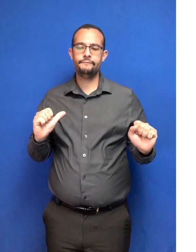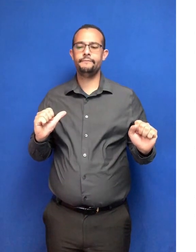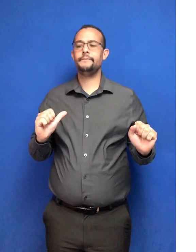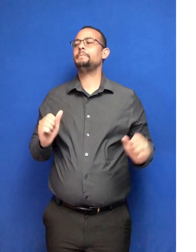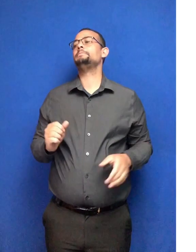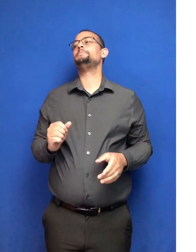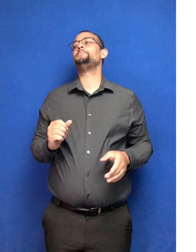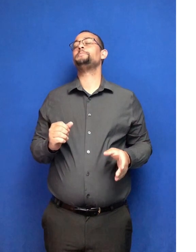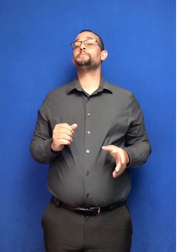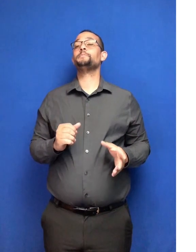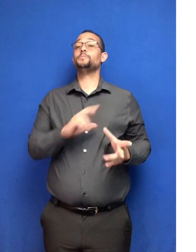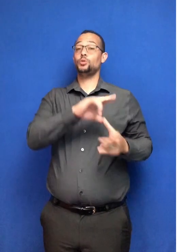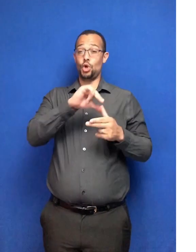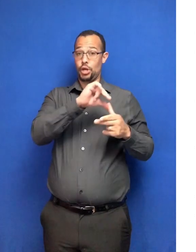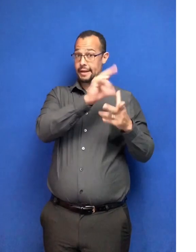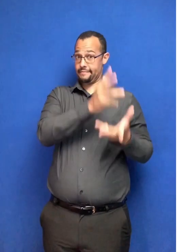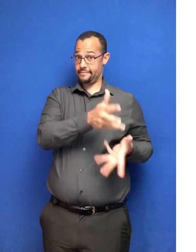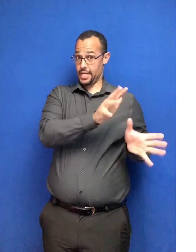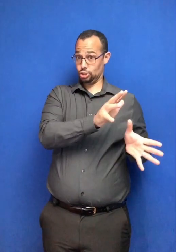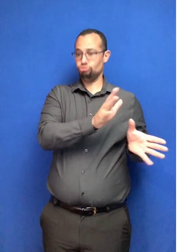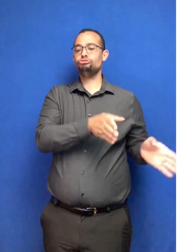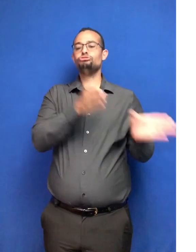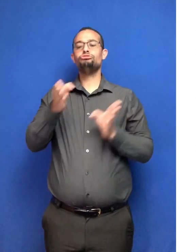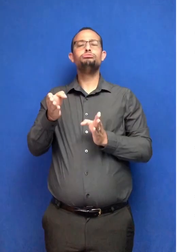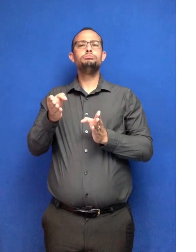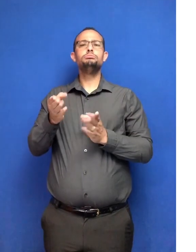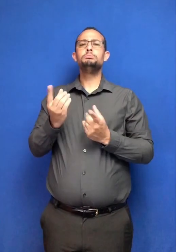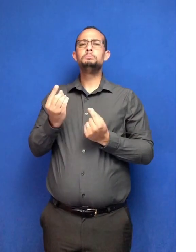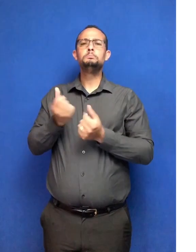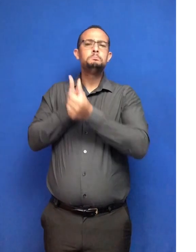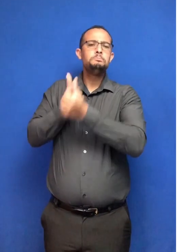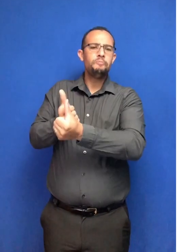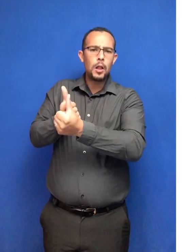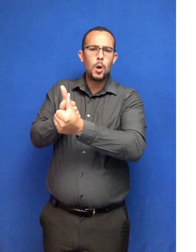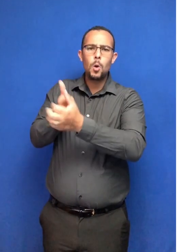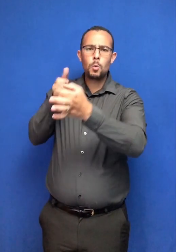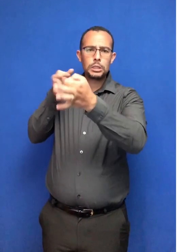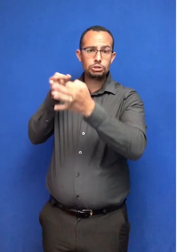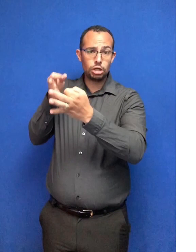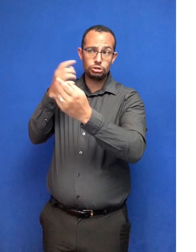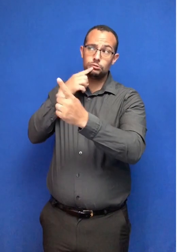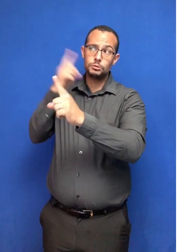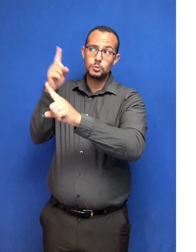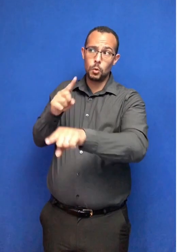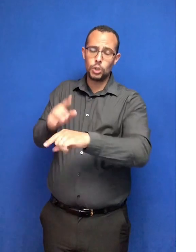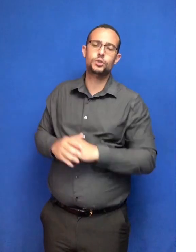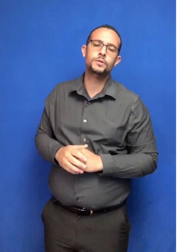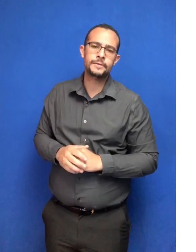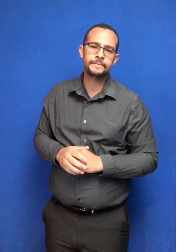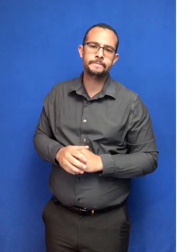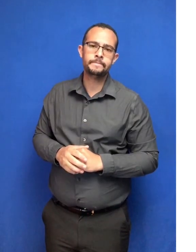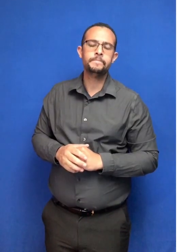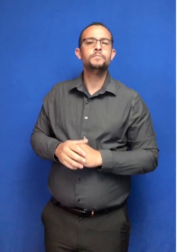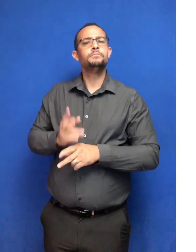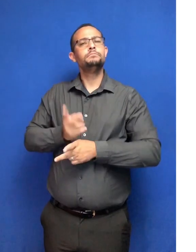After a hurricane, follow instructions from the authorities. Be careful during your cleanup. Wear